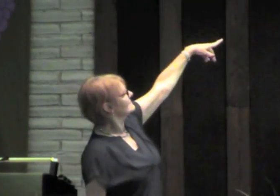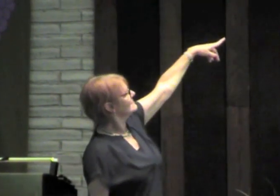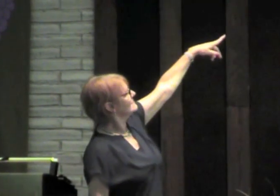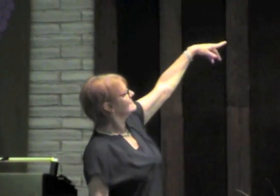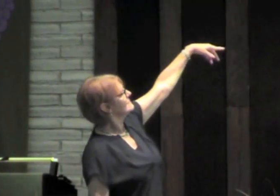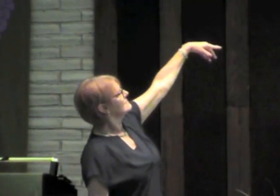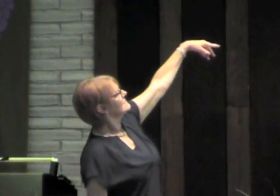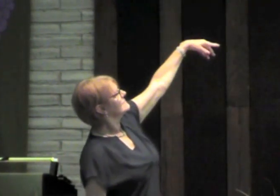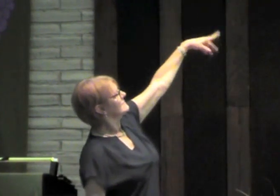Israelites.